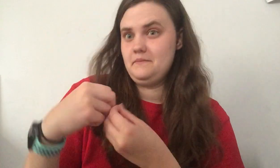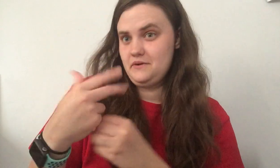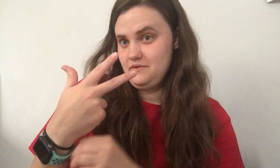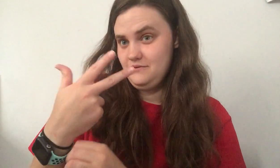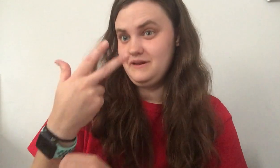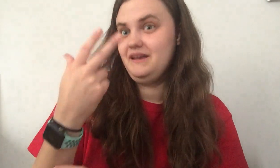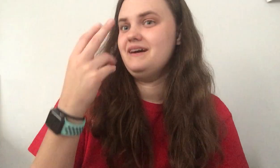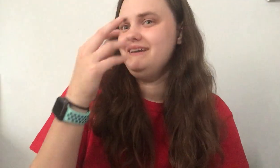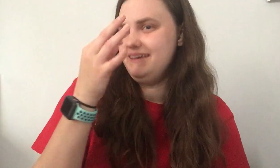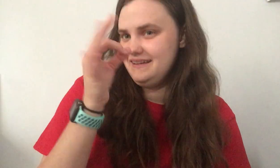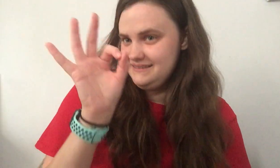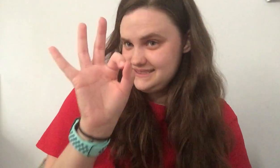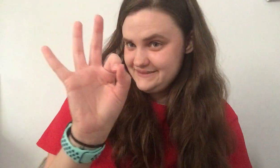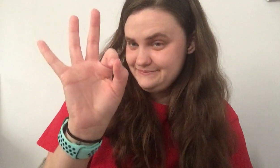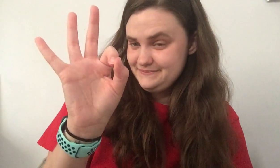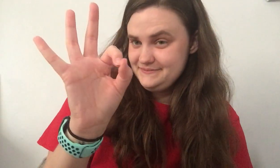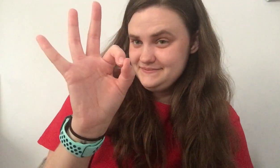Number 3 again.